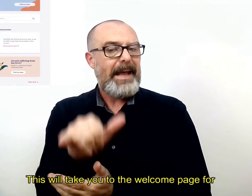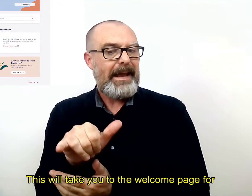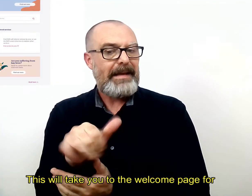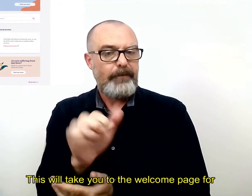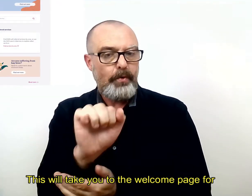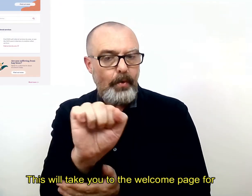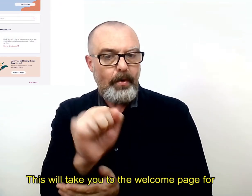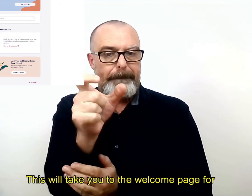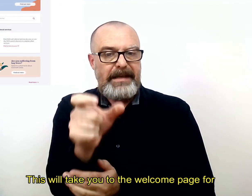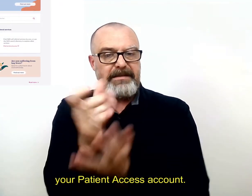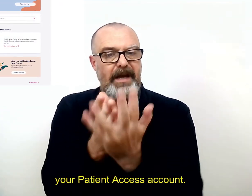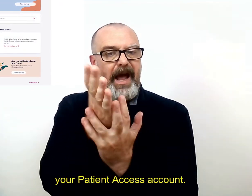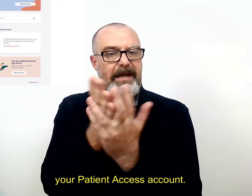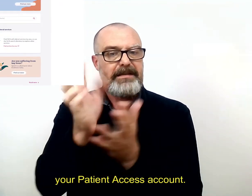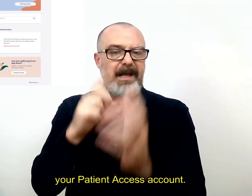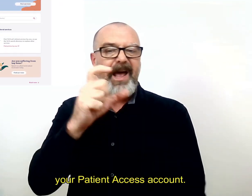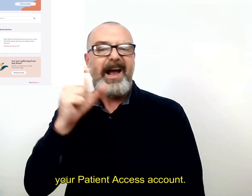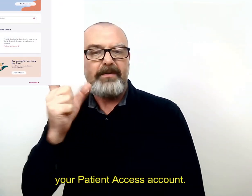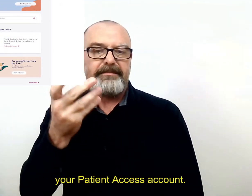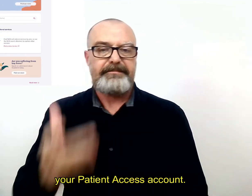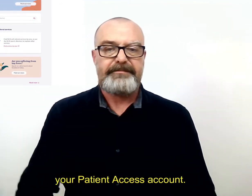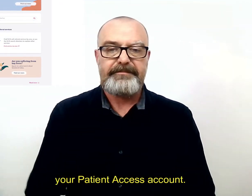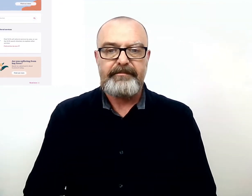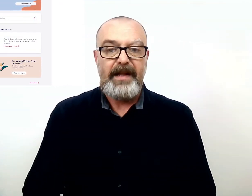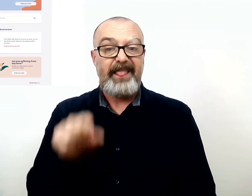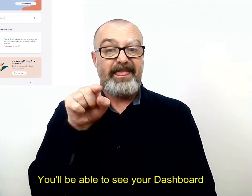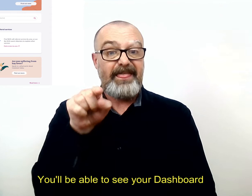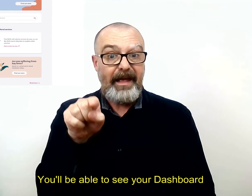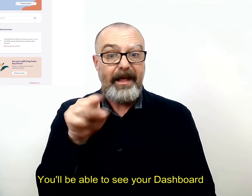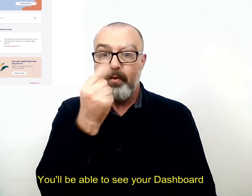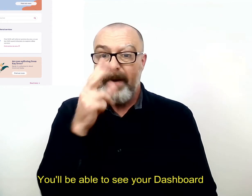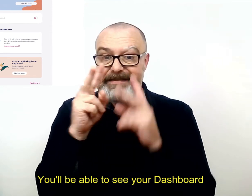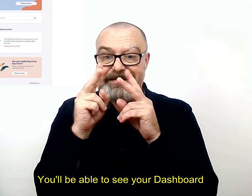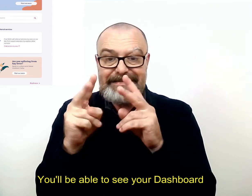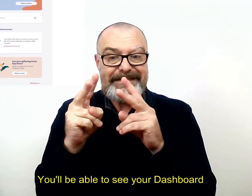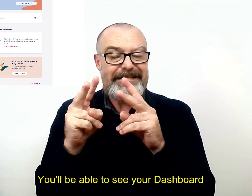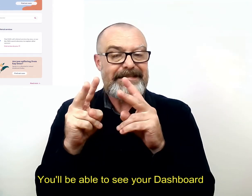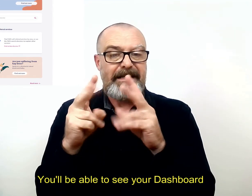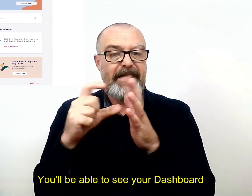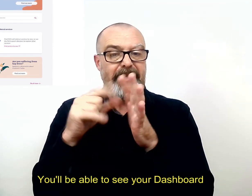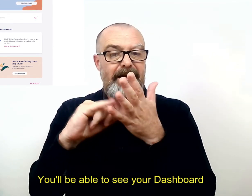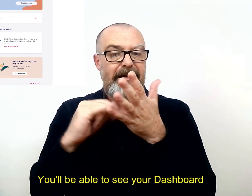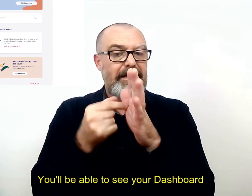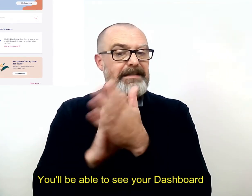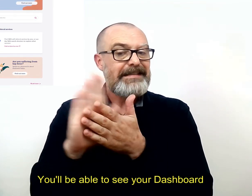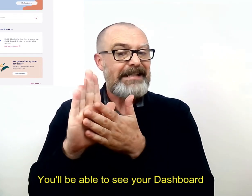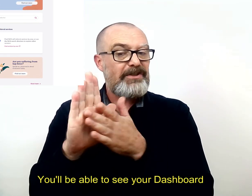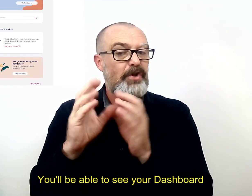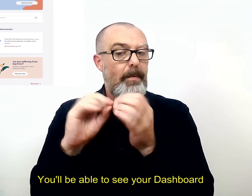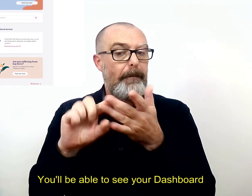This will take you to the welcome page for your Patient Access account. You'll be able to see your dashboard, which features health advice and information about